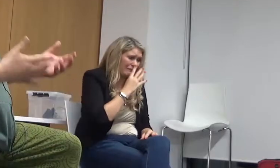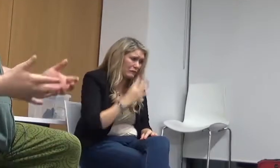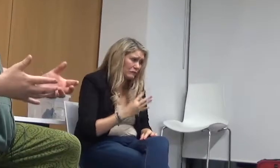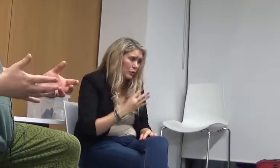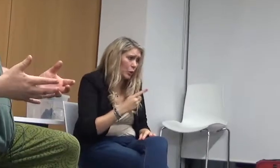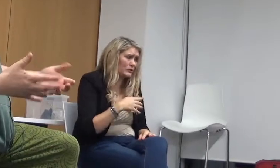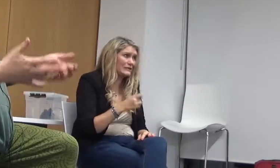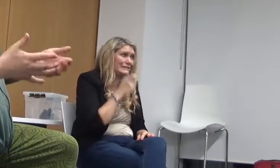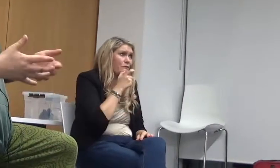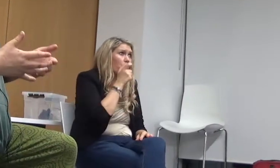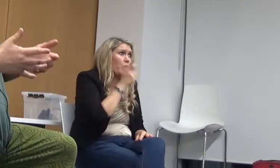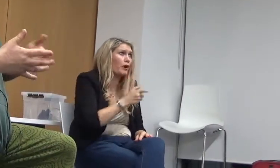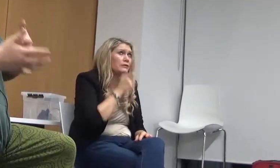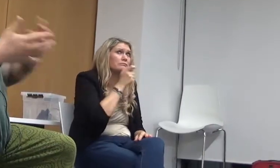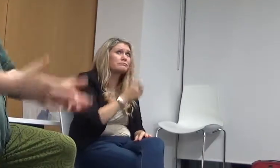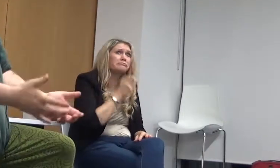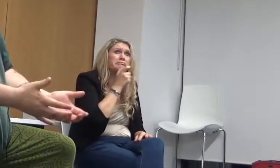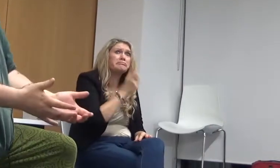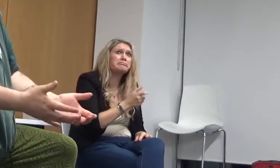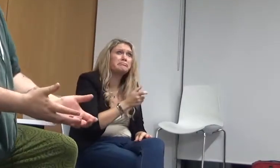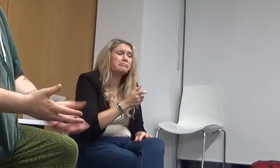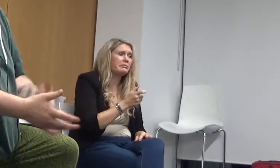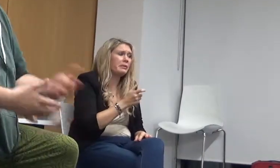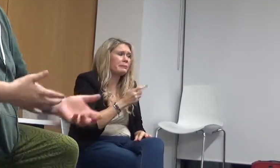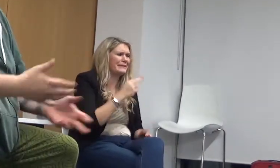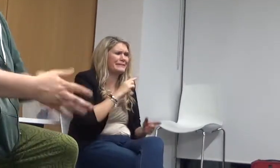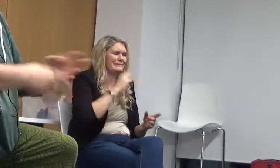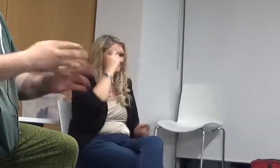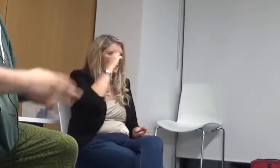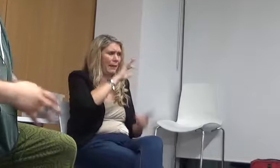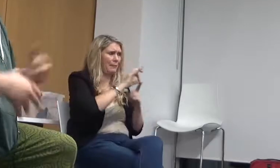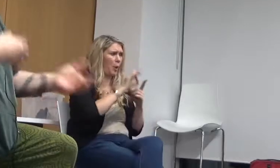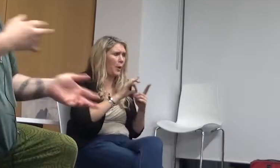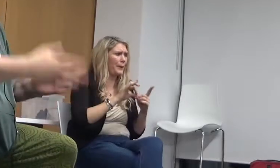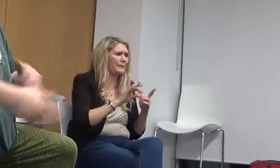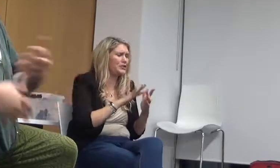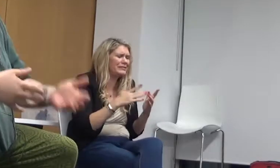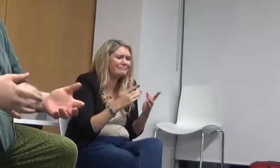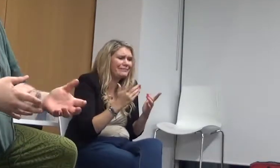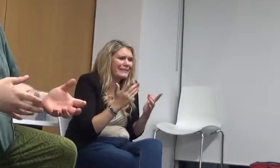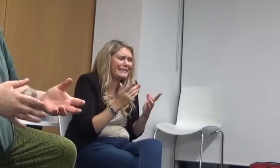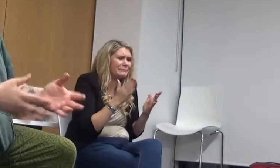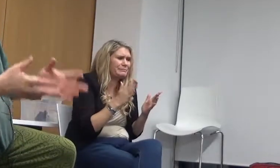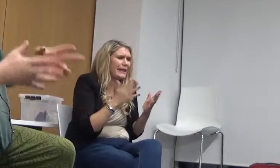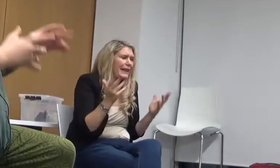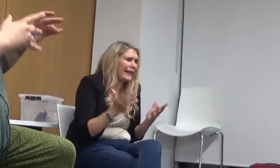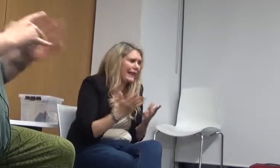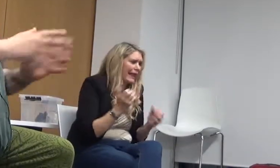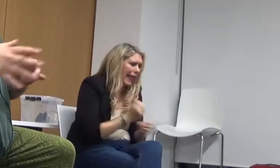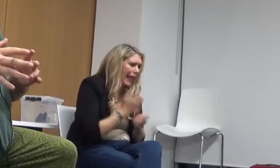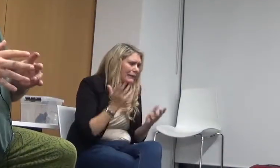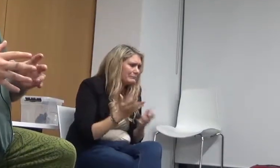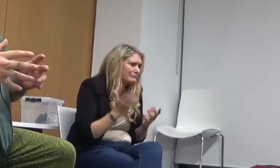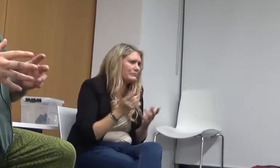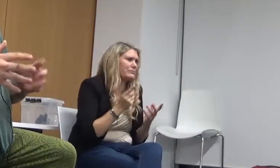had words, and I didn't even call them poems then, just rhymes, just little games and stories and things like this, and kind of